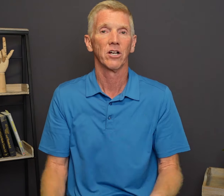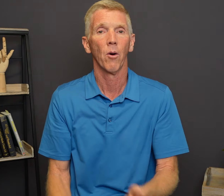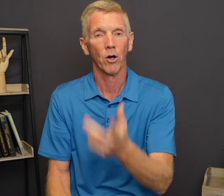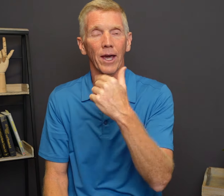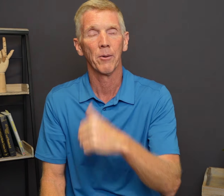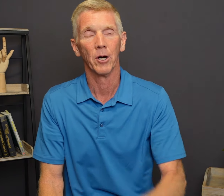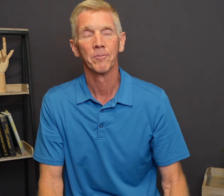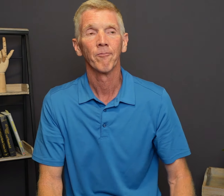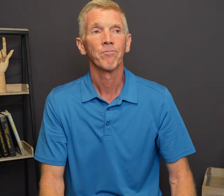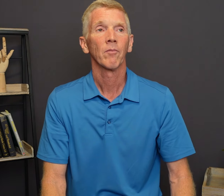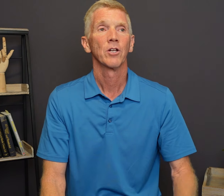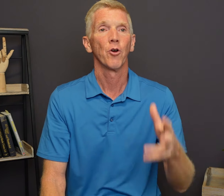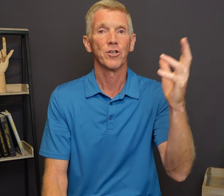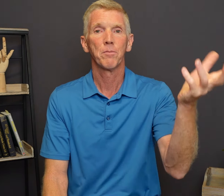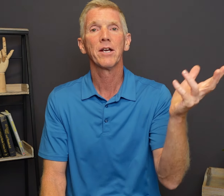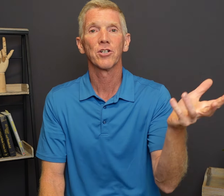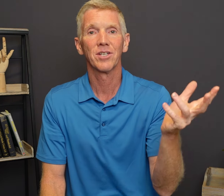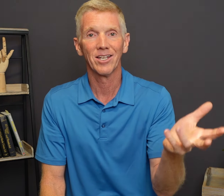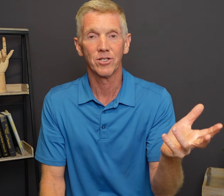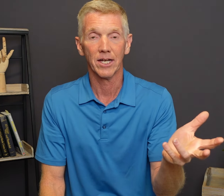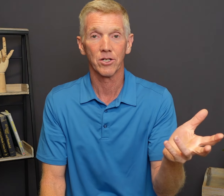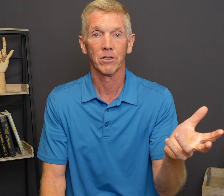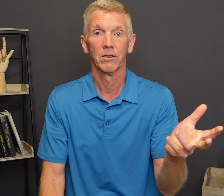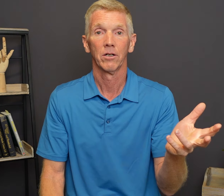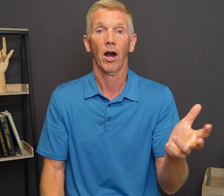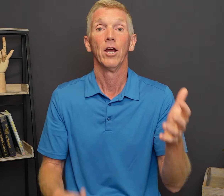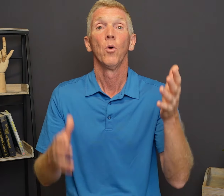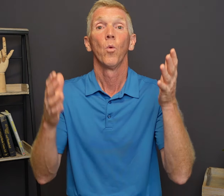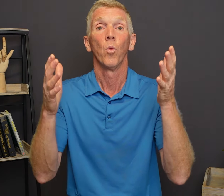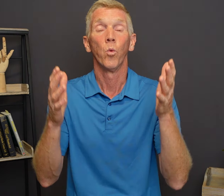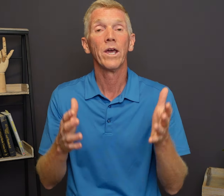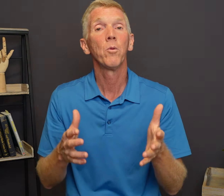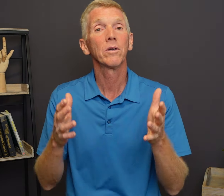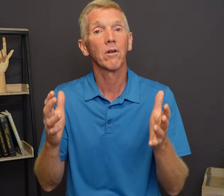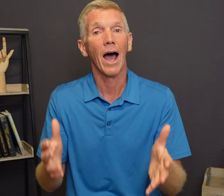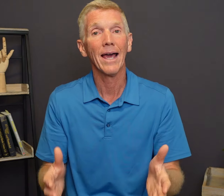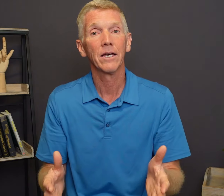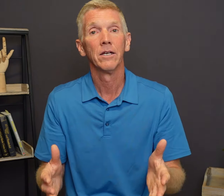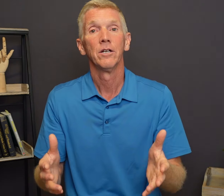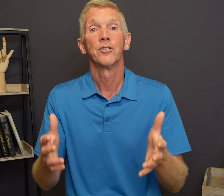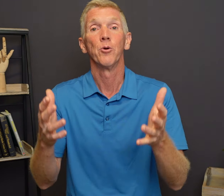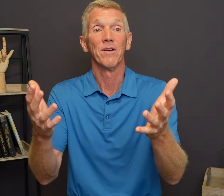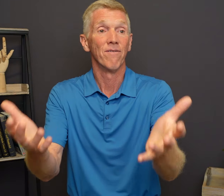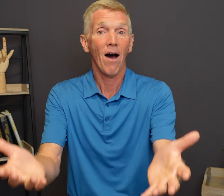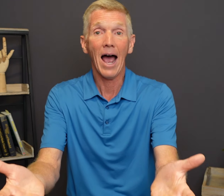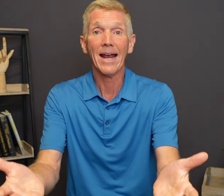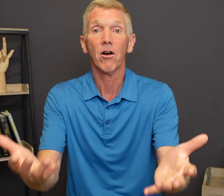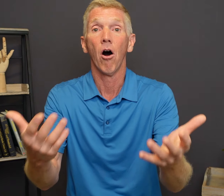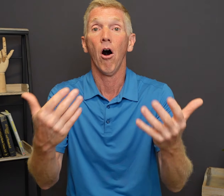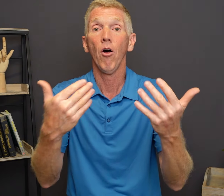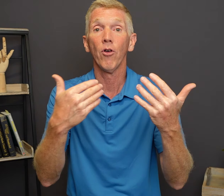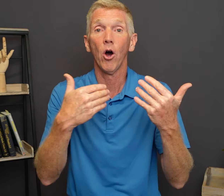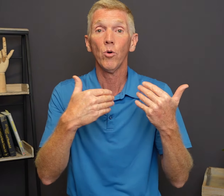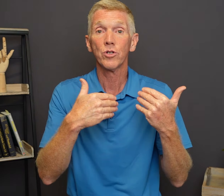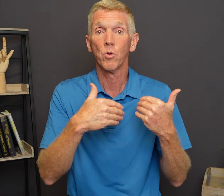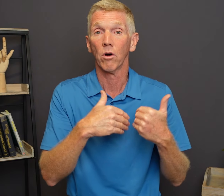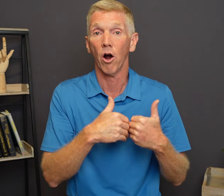on. Okay, here we go. So the speaker says this. All right, we would like to invite all those who are